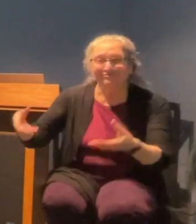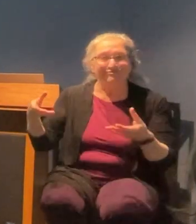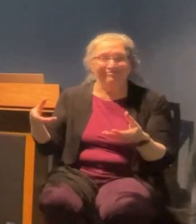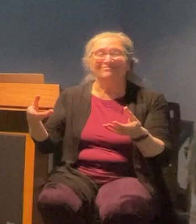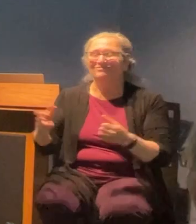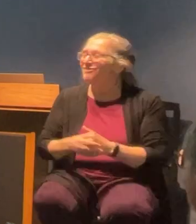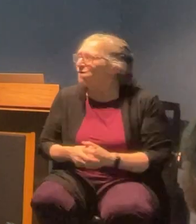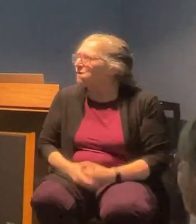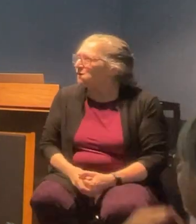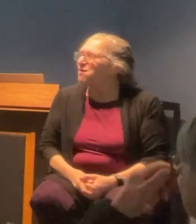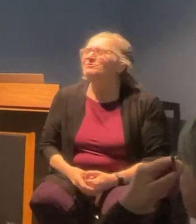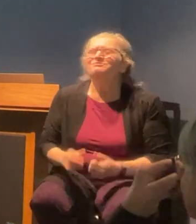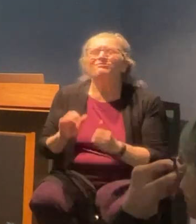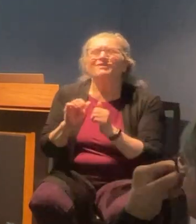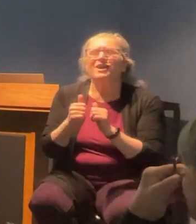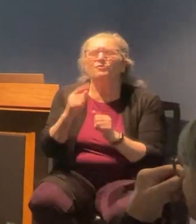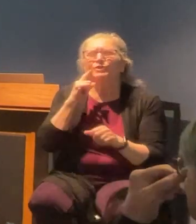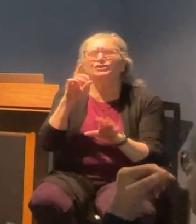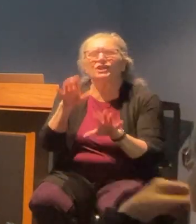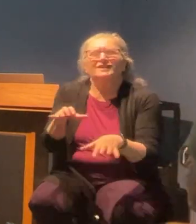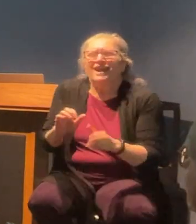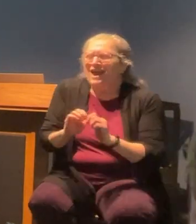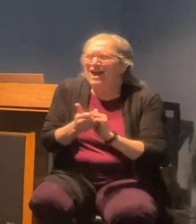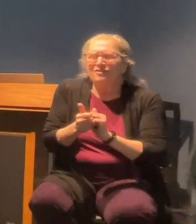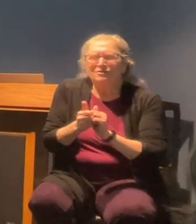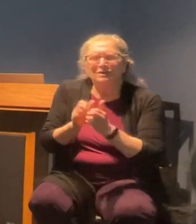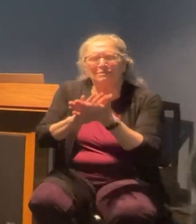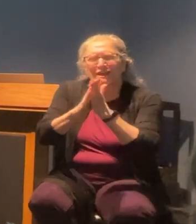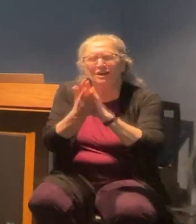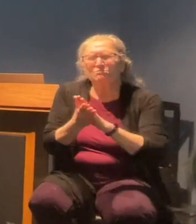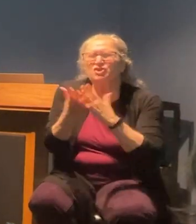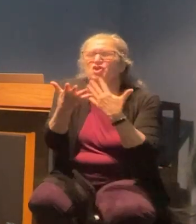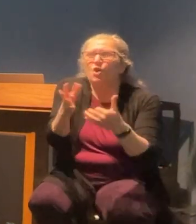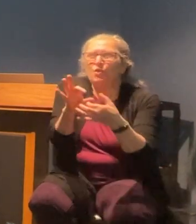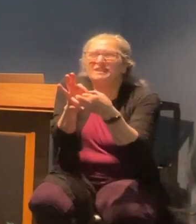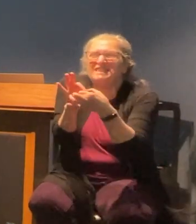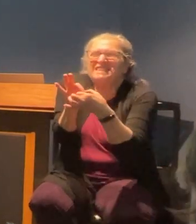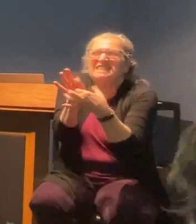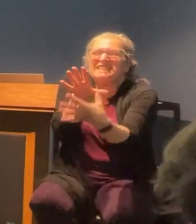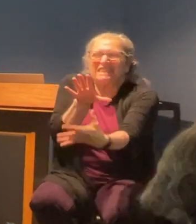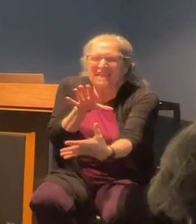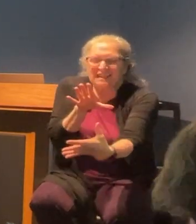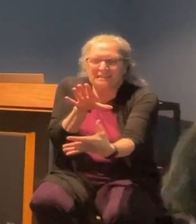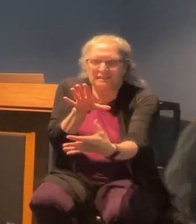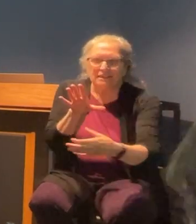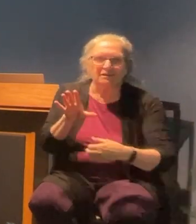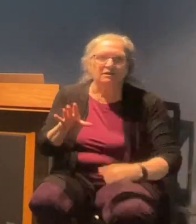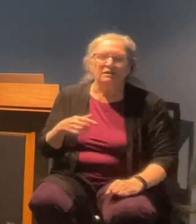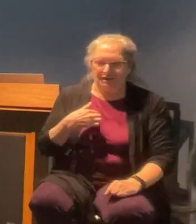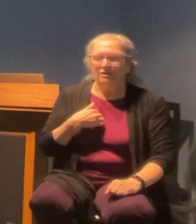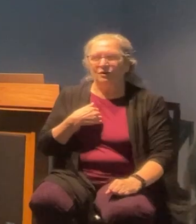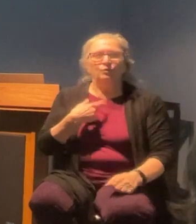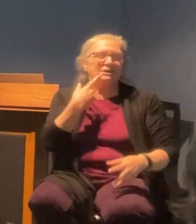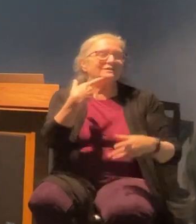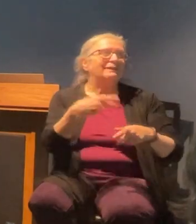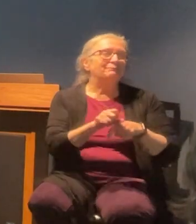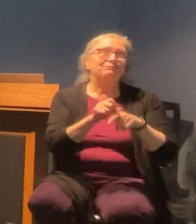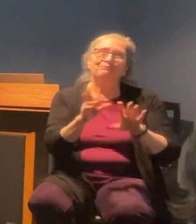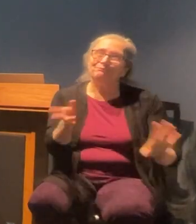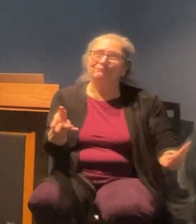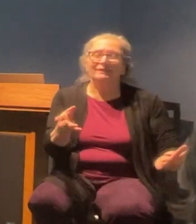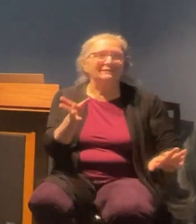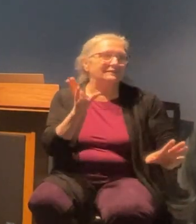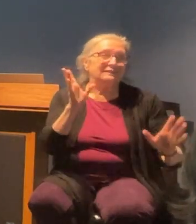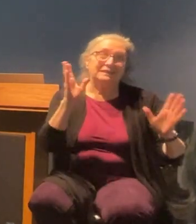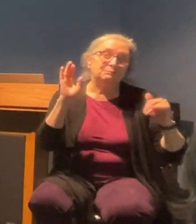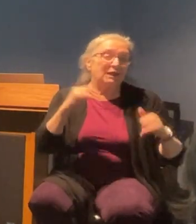shocked about that, like how we got so disconnected from. And we take it for granted that we can push a button and something will appear or